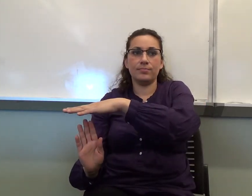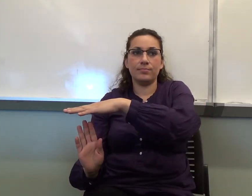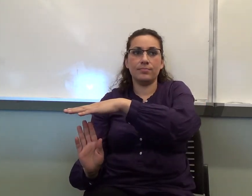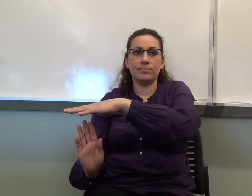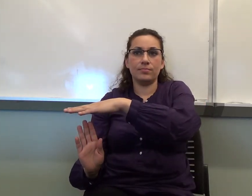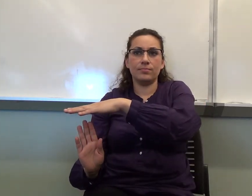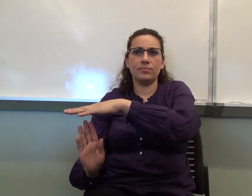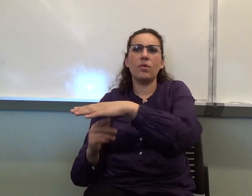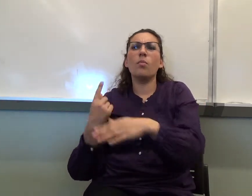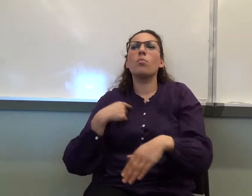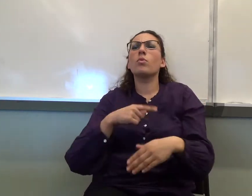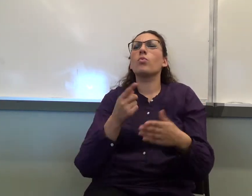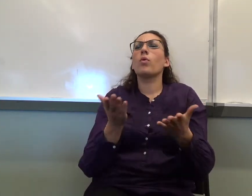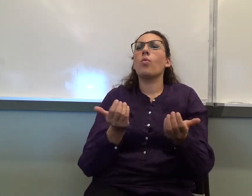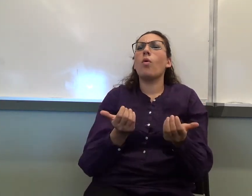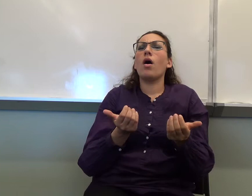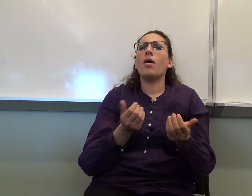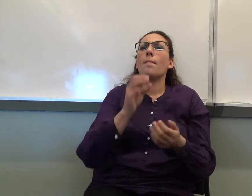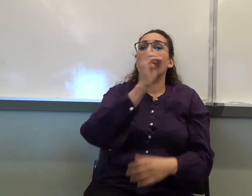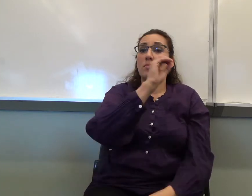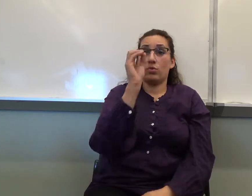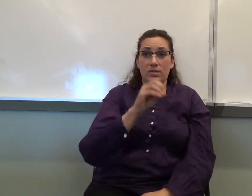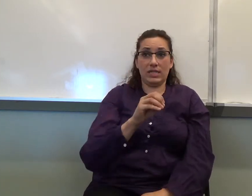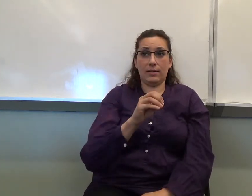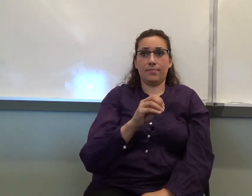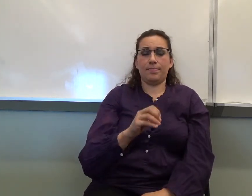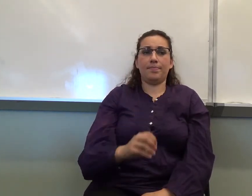percent. So if we let